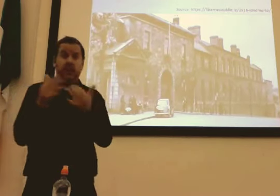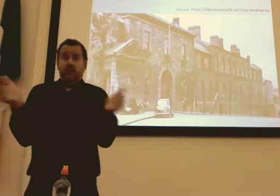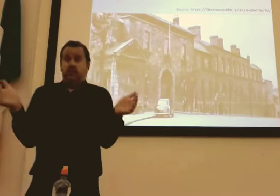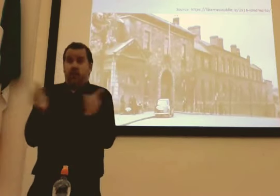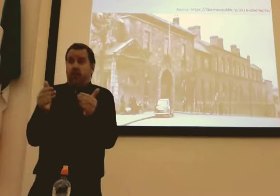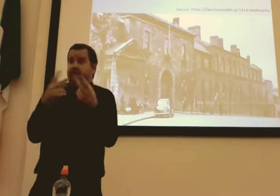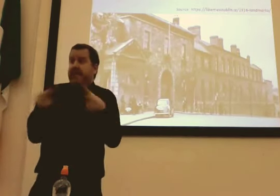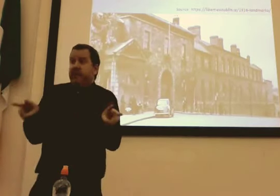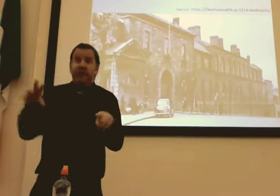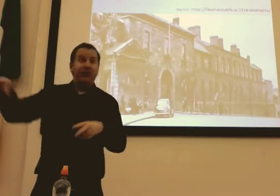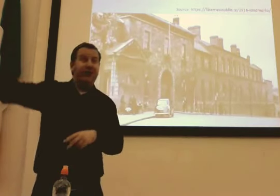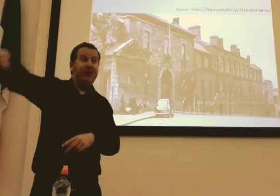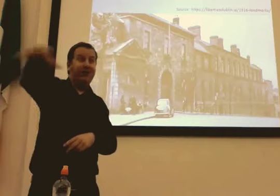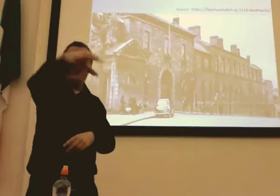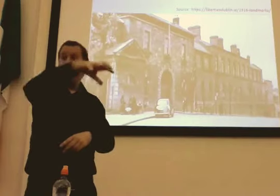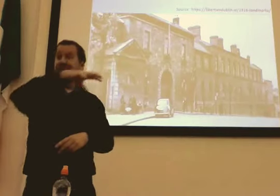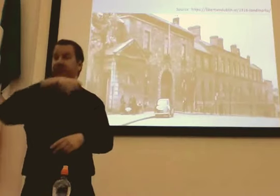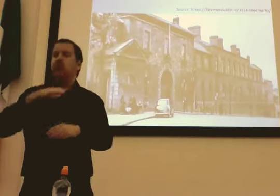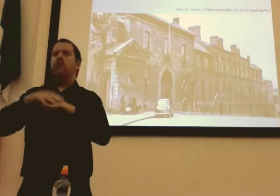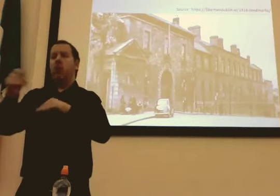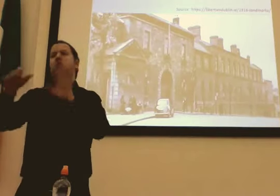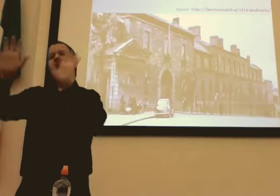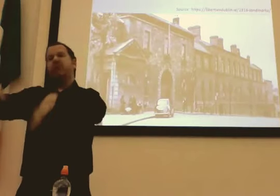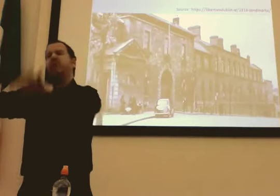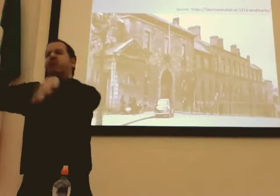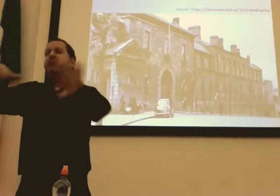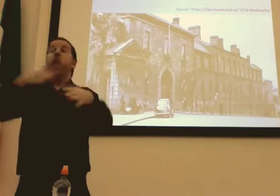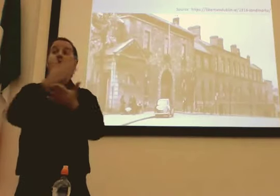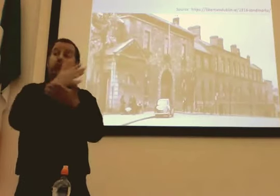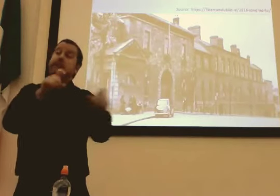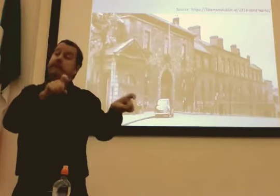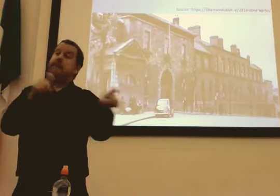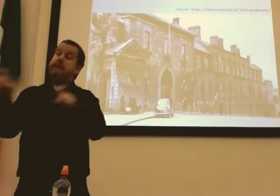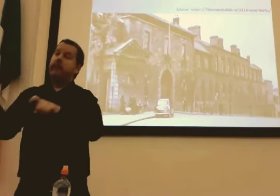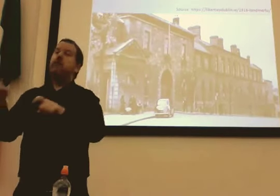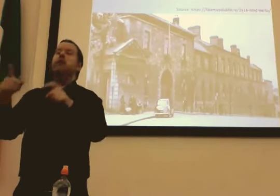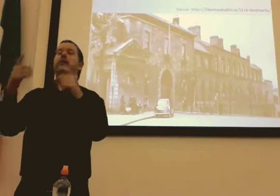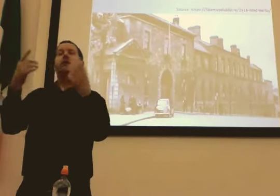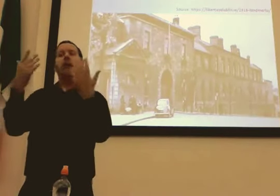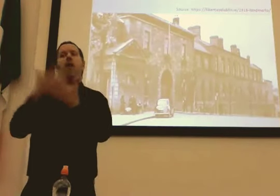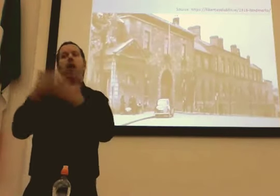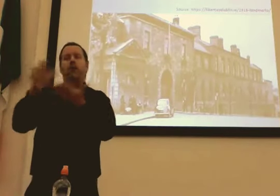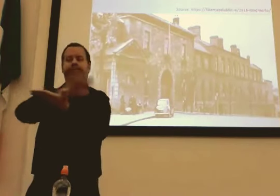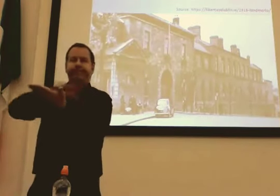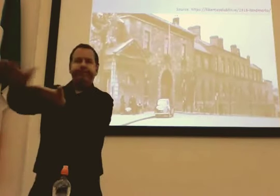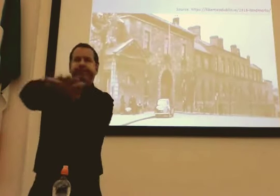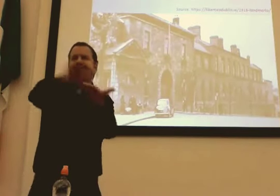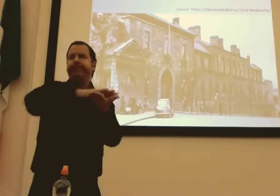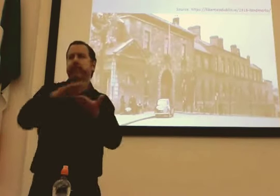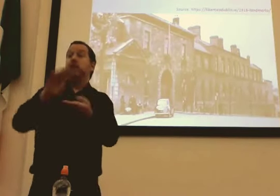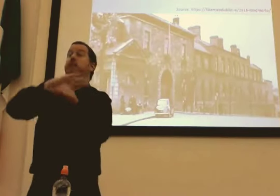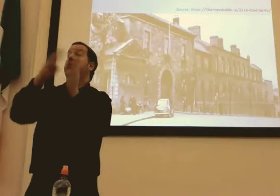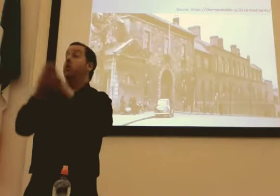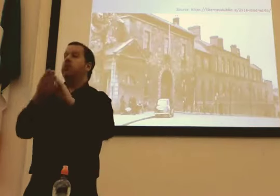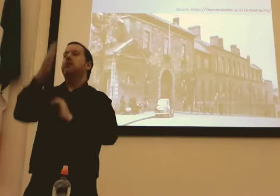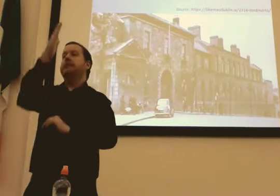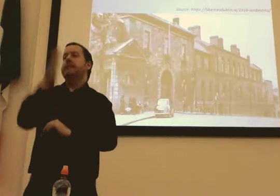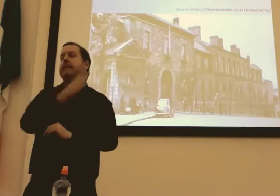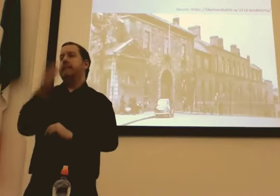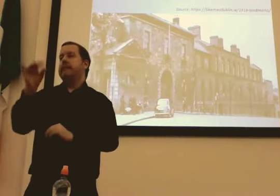buildings in South Dublin. It's like a small village of workhouses. Most of them, unfortunately, have been demolished. Now, some of them still remain, and